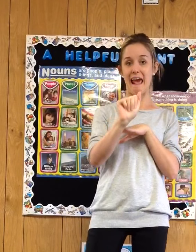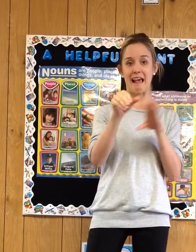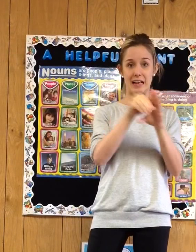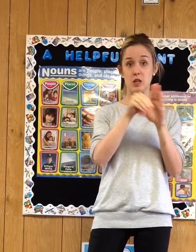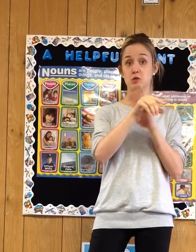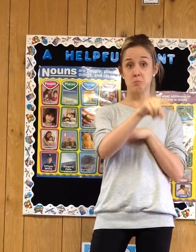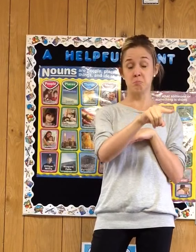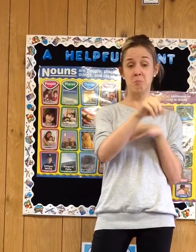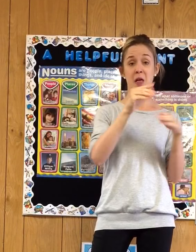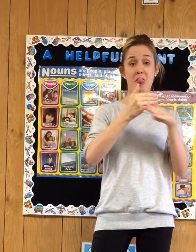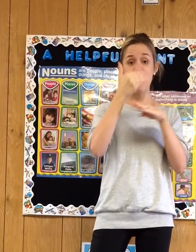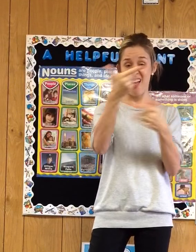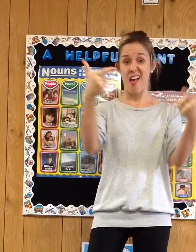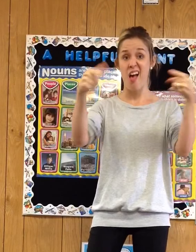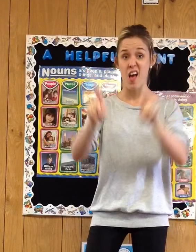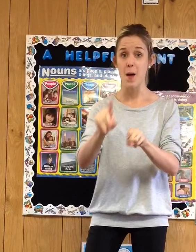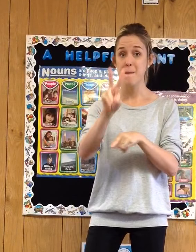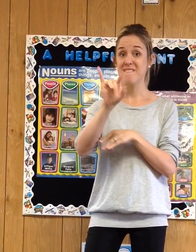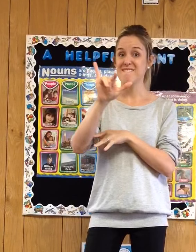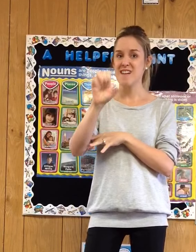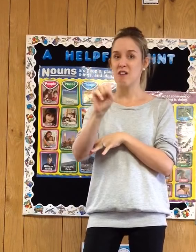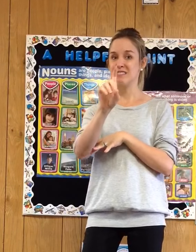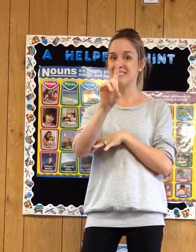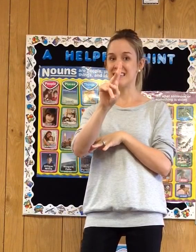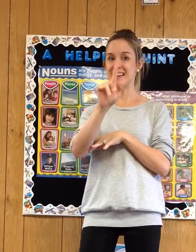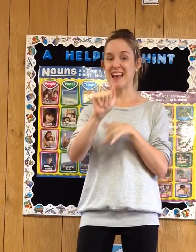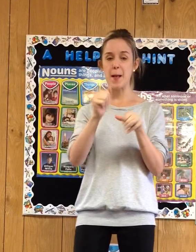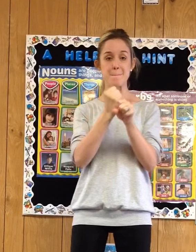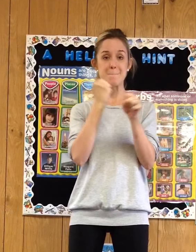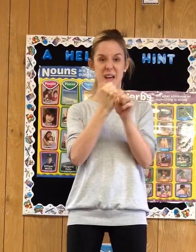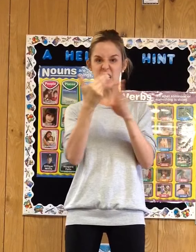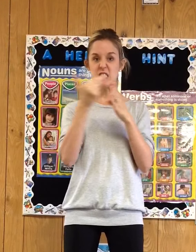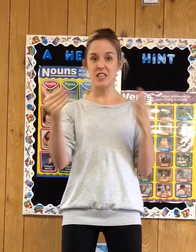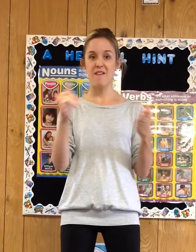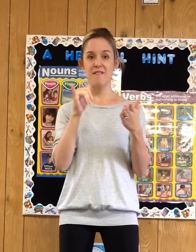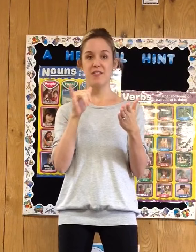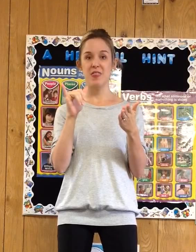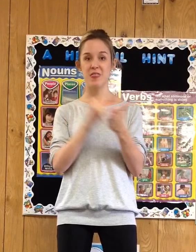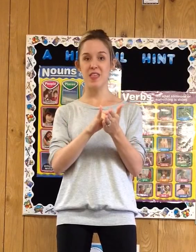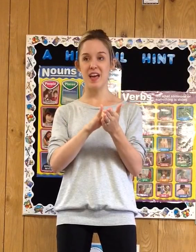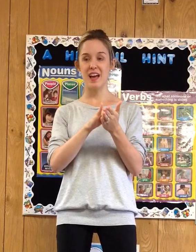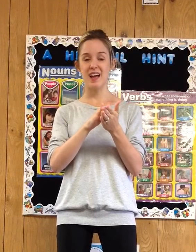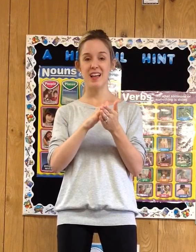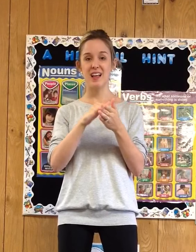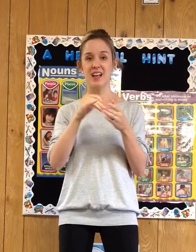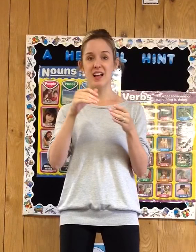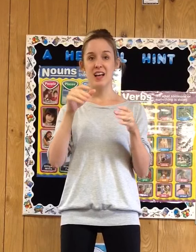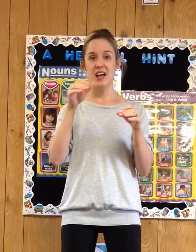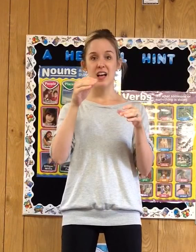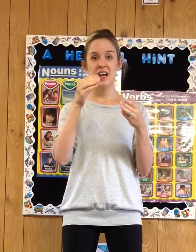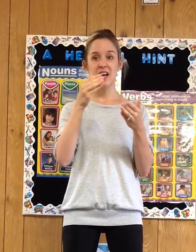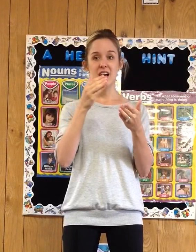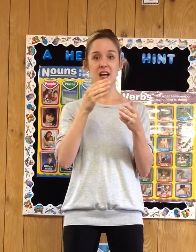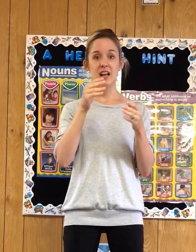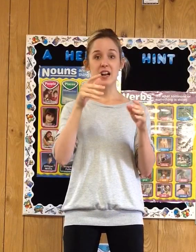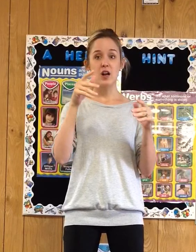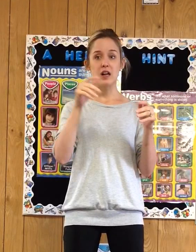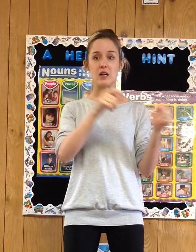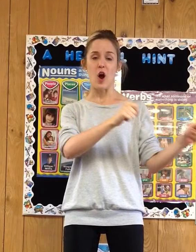The next thing is that virus DNA made stuff that chopped up the bacteria DNA. And